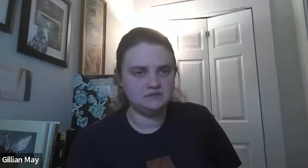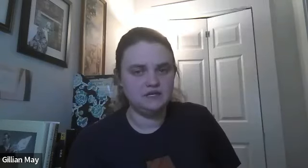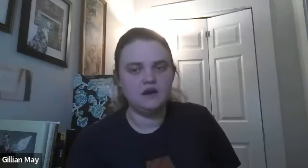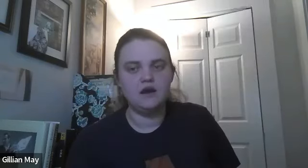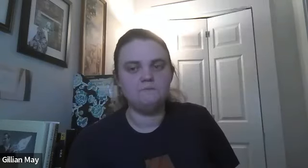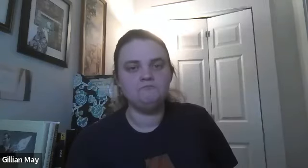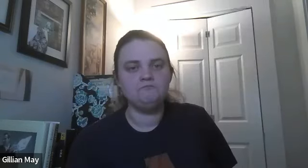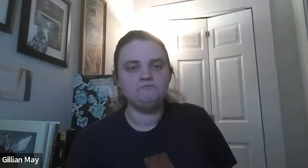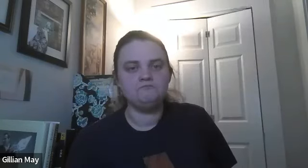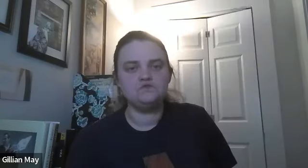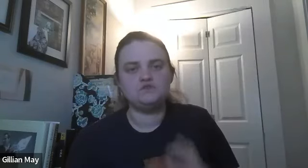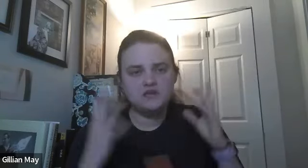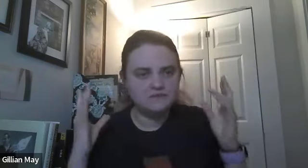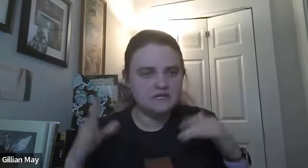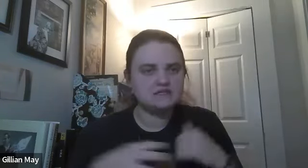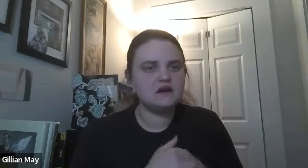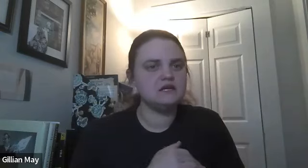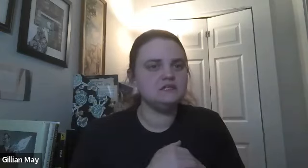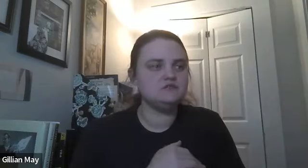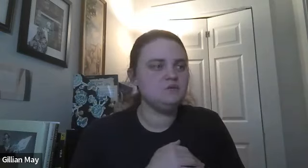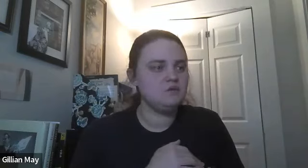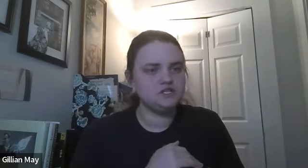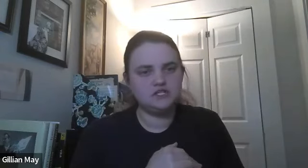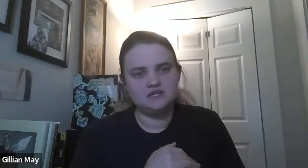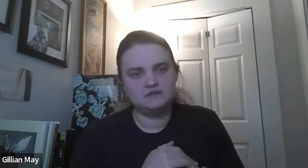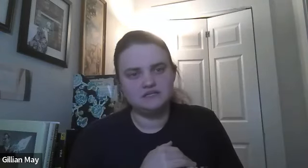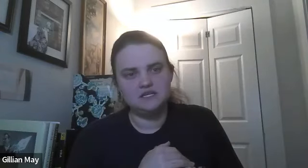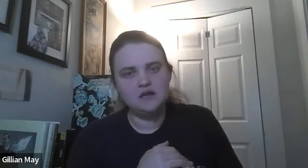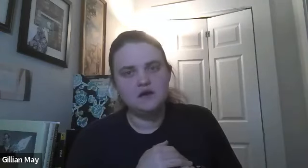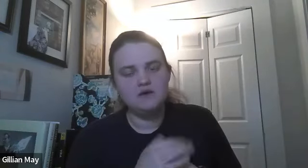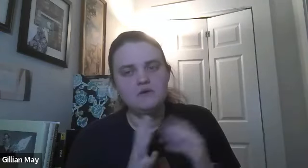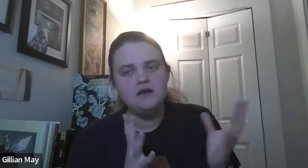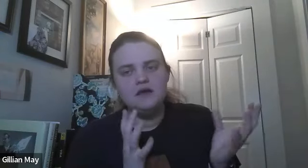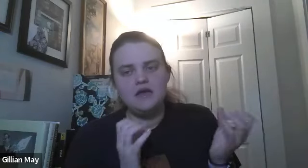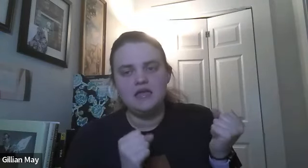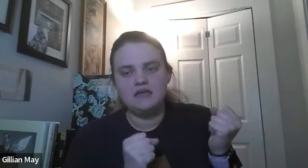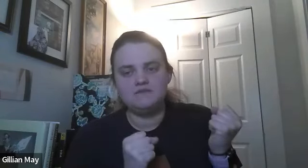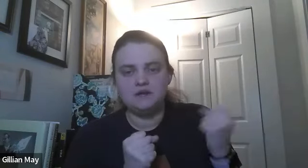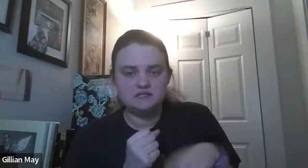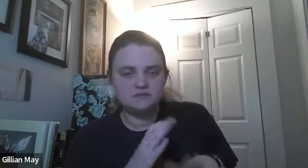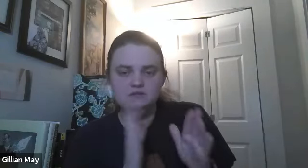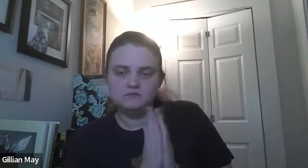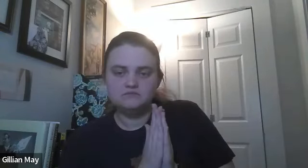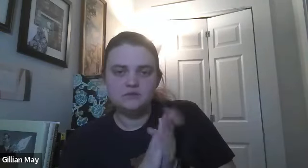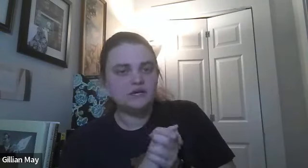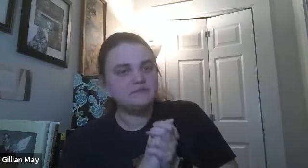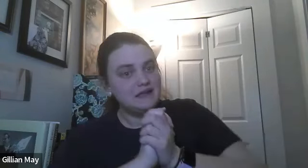week. So think of any signs or any words you guys would like to know. And for next week, bring them to